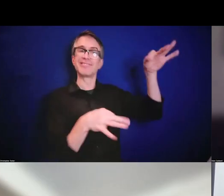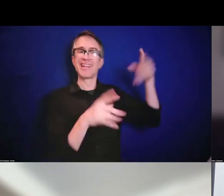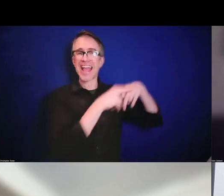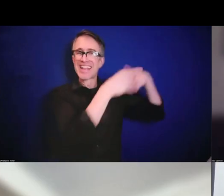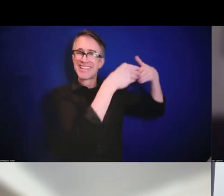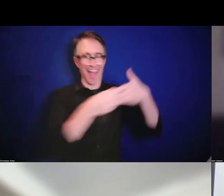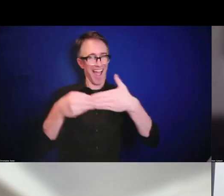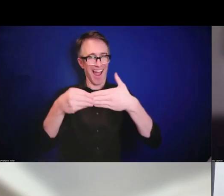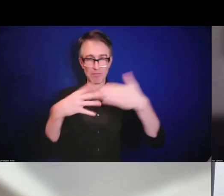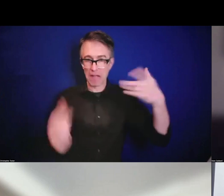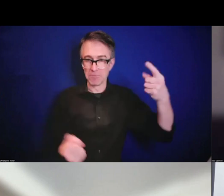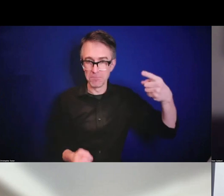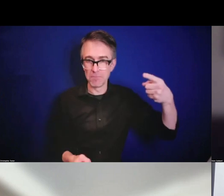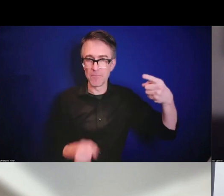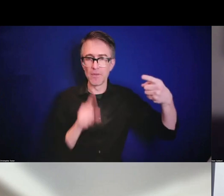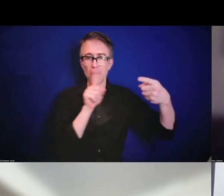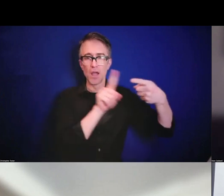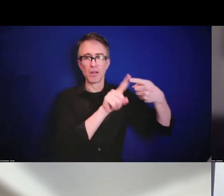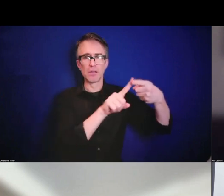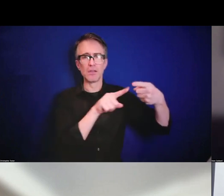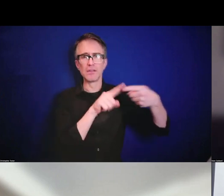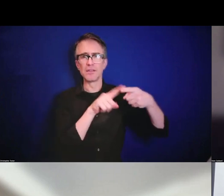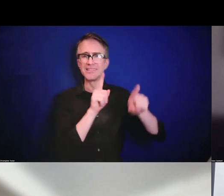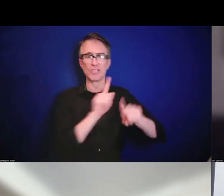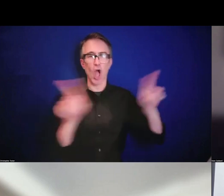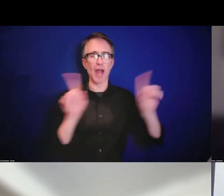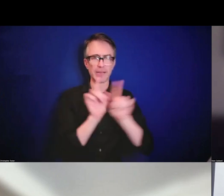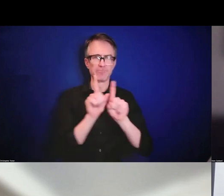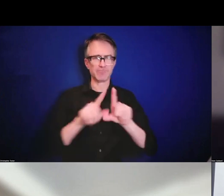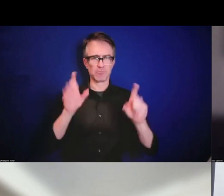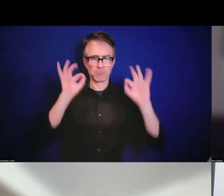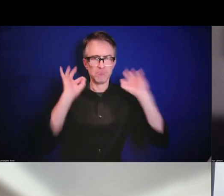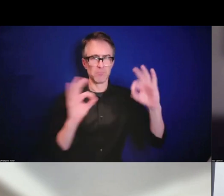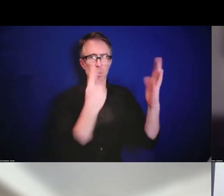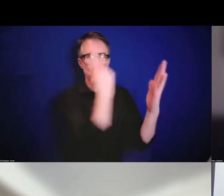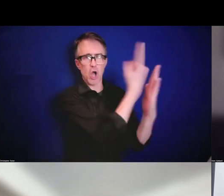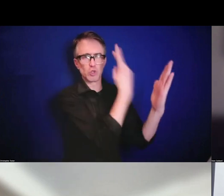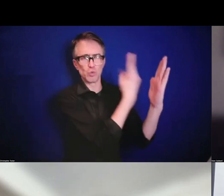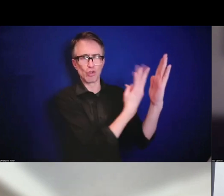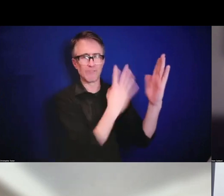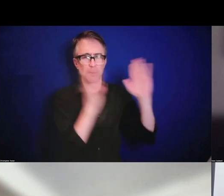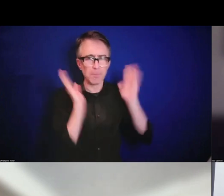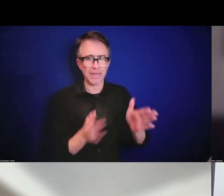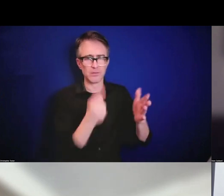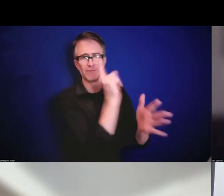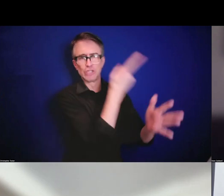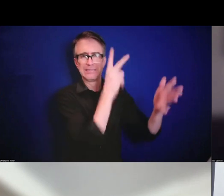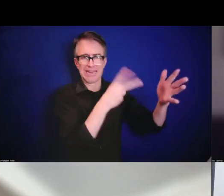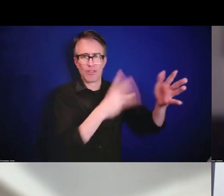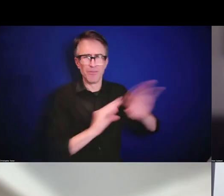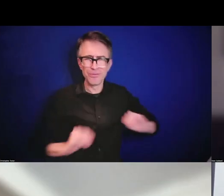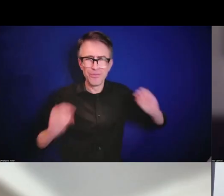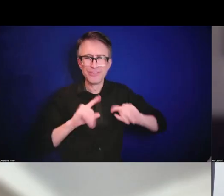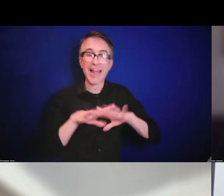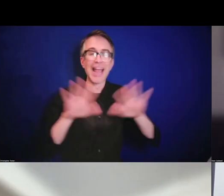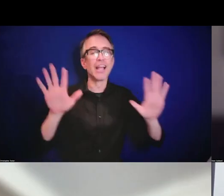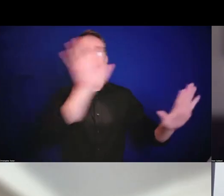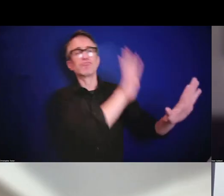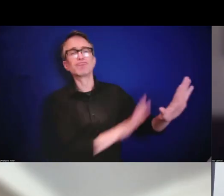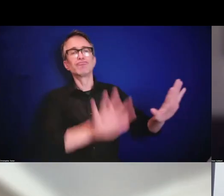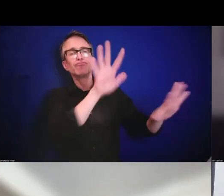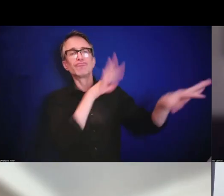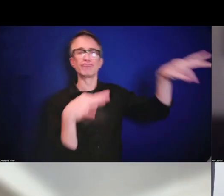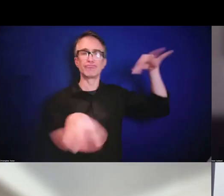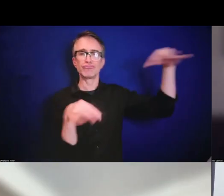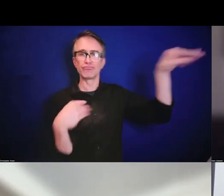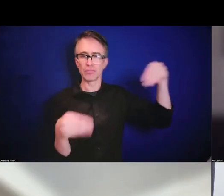step-by-step toolkit, so it's not applicable immediately. I would like to